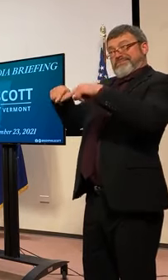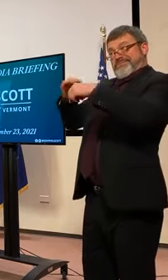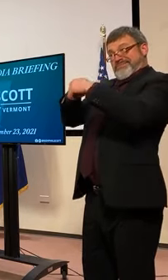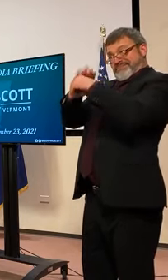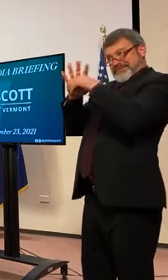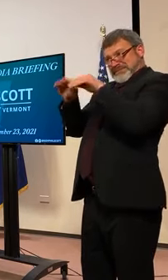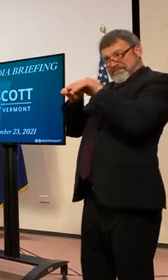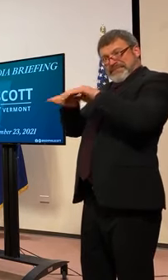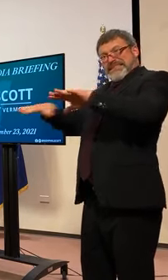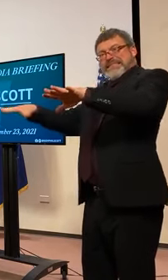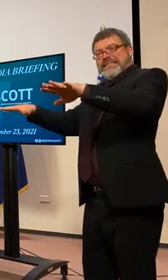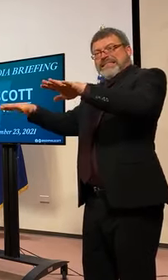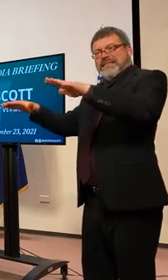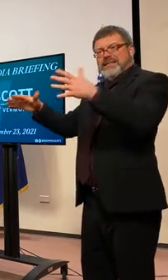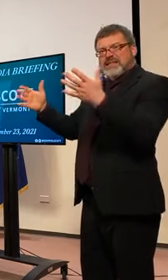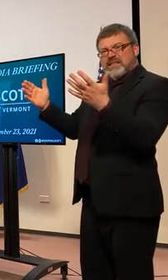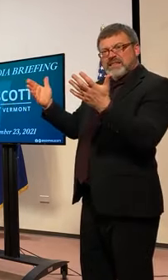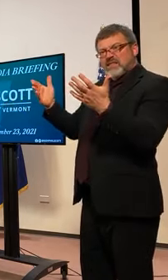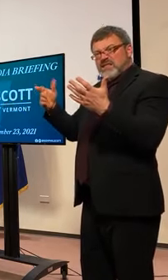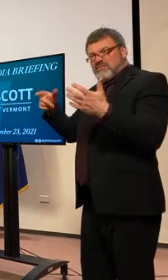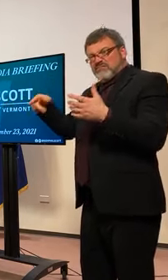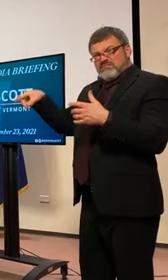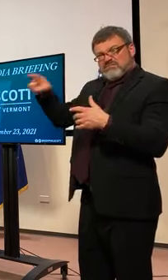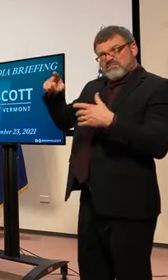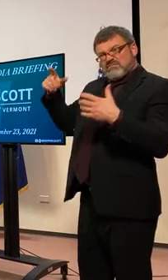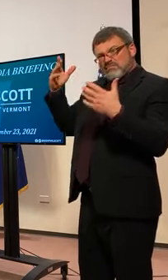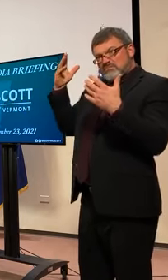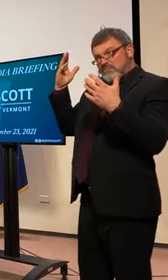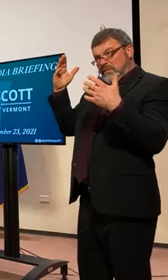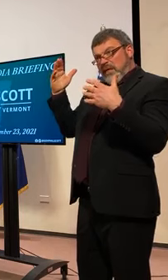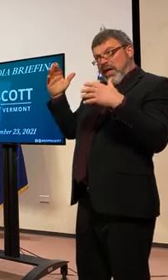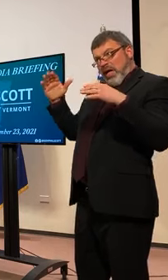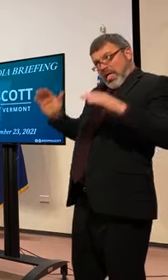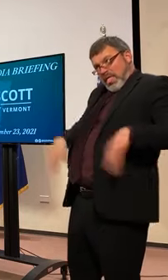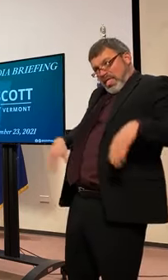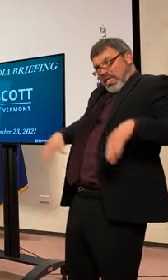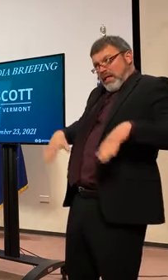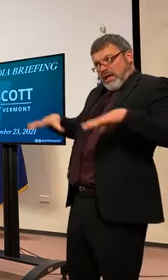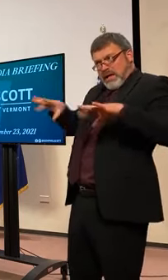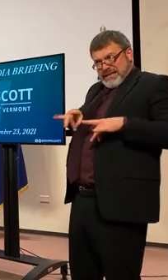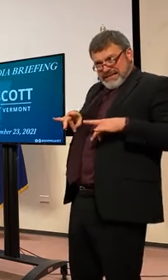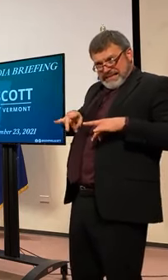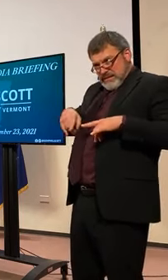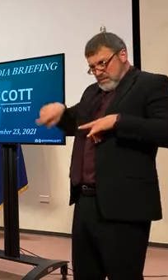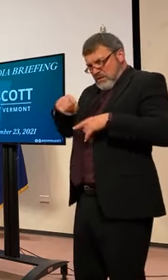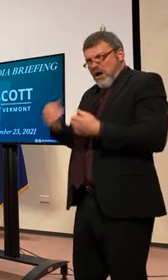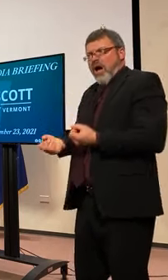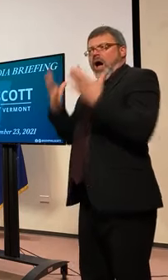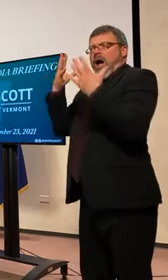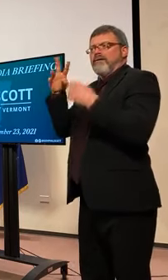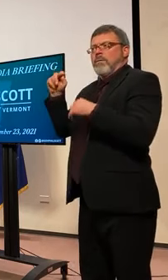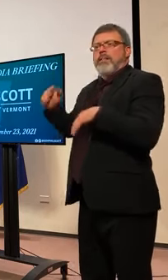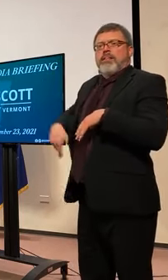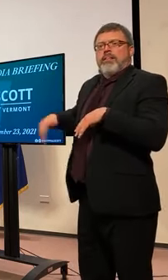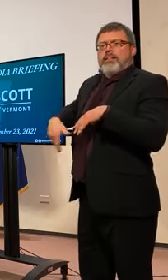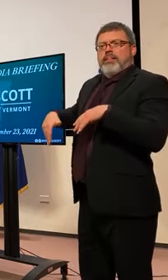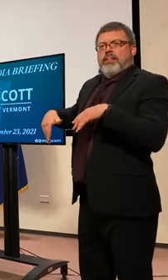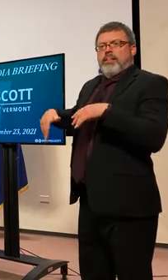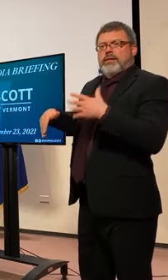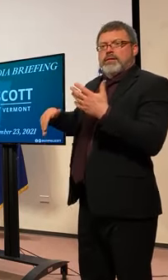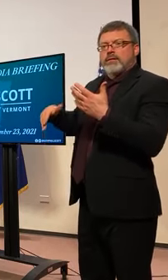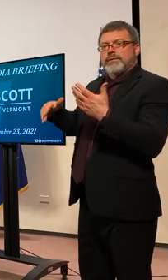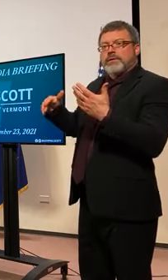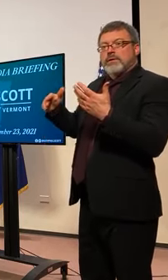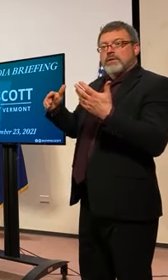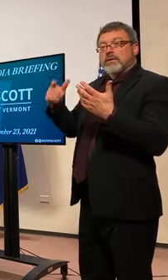right now, do you know how many people in Vermont have yet to be infected? And will it take getting them all infected or vaccinated